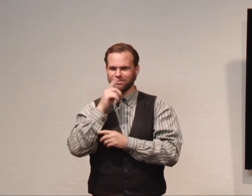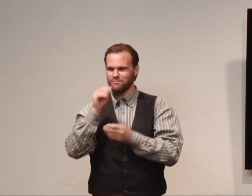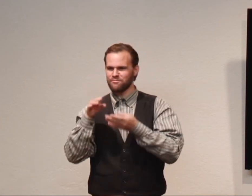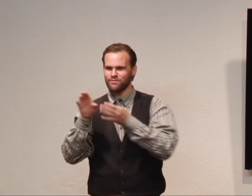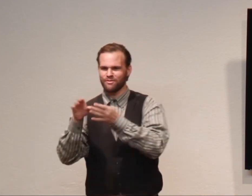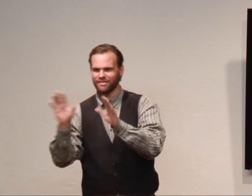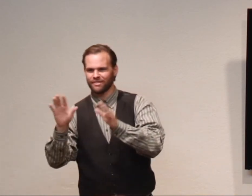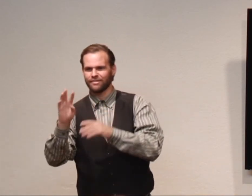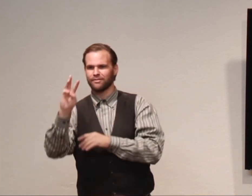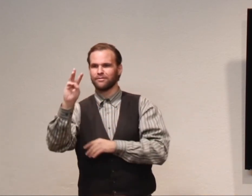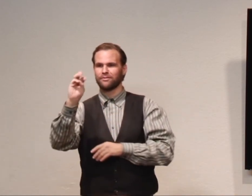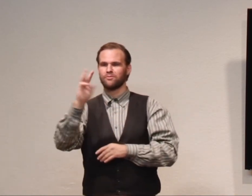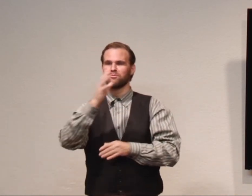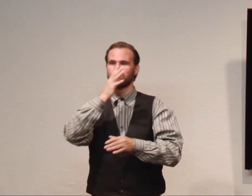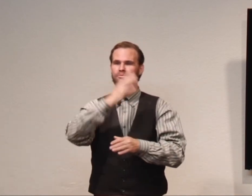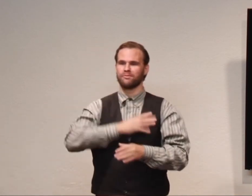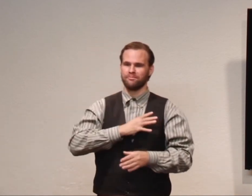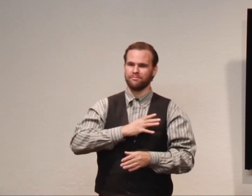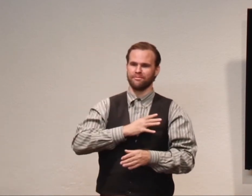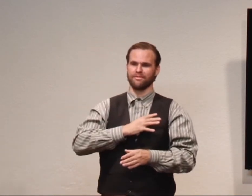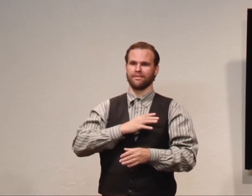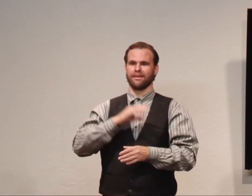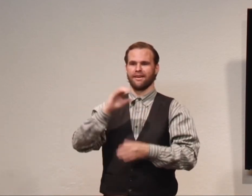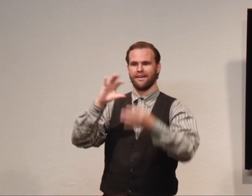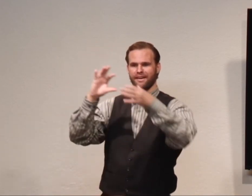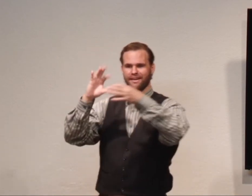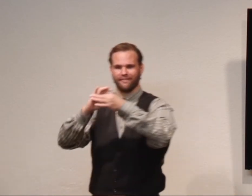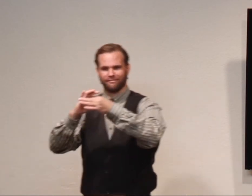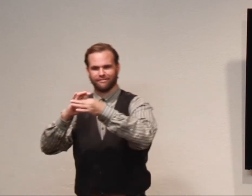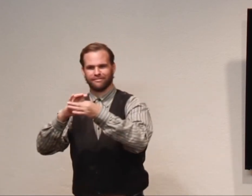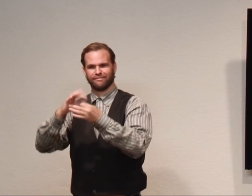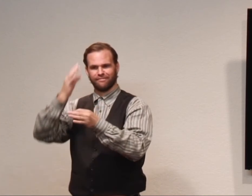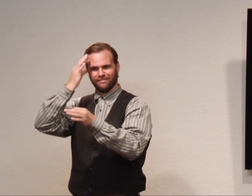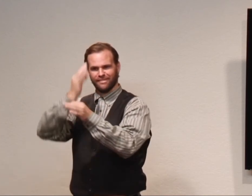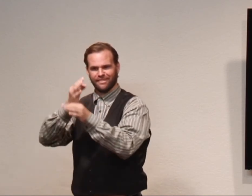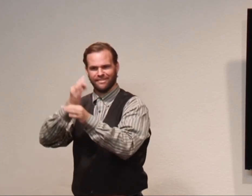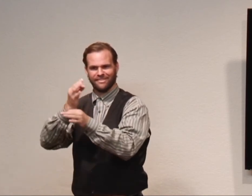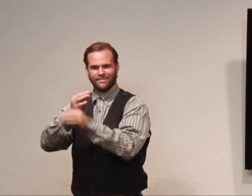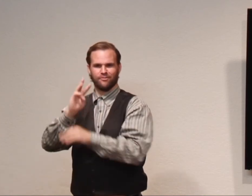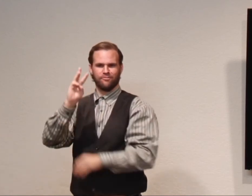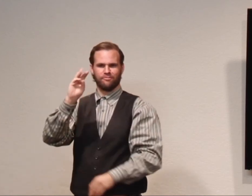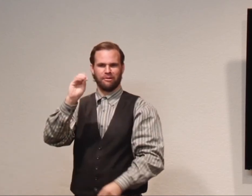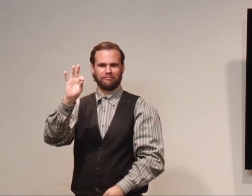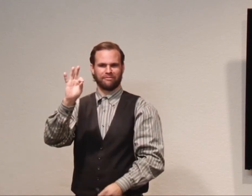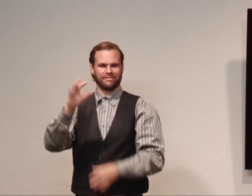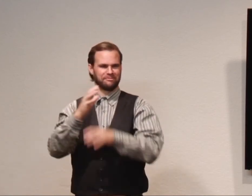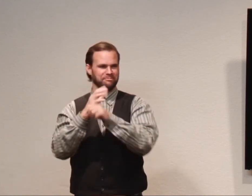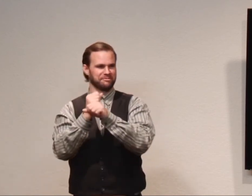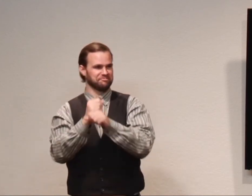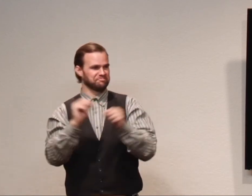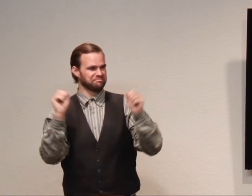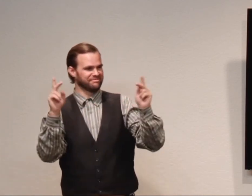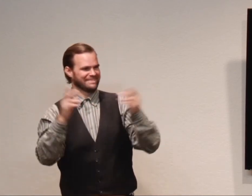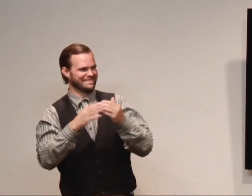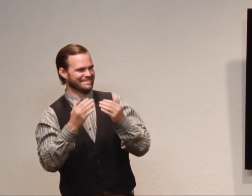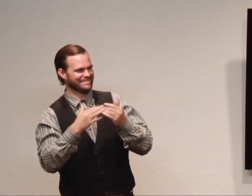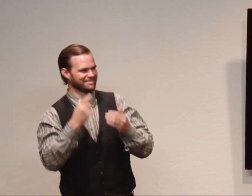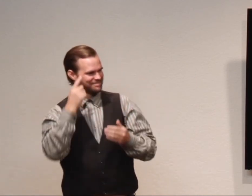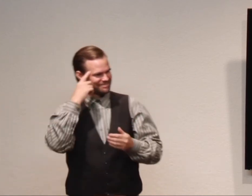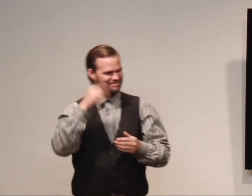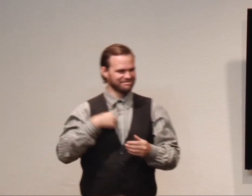WOF, Women of Faith. Not woof woof, no. Woman of Faith, WOF. All